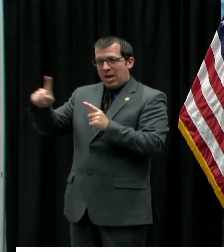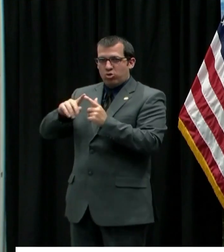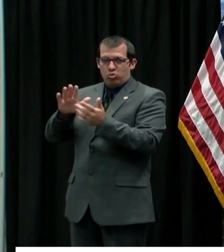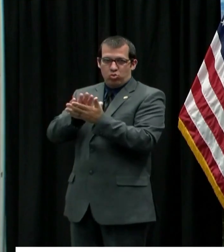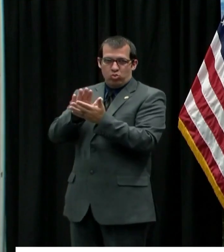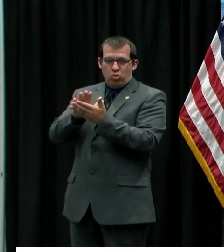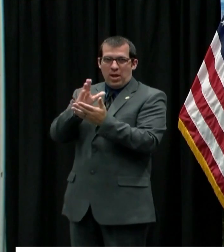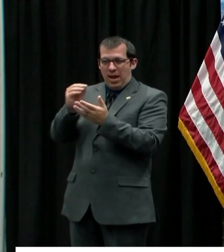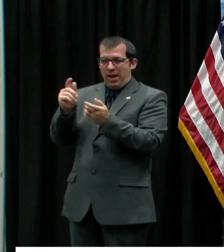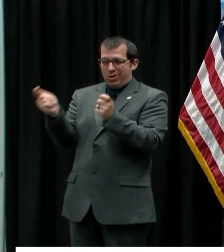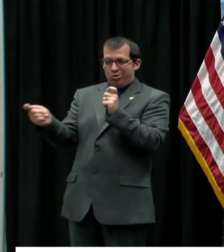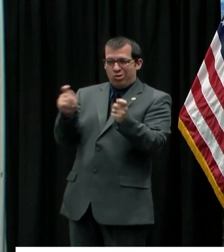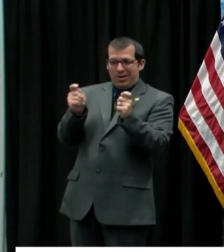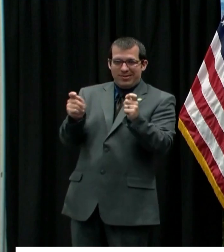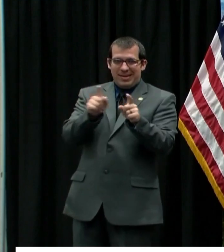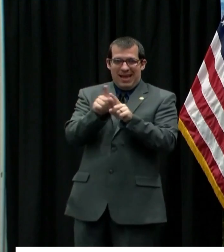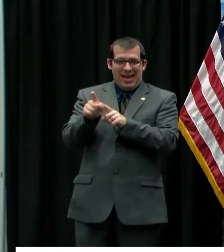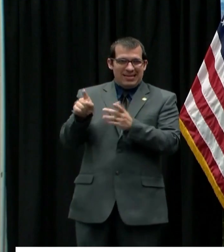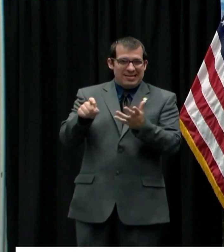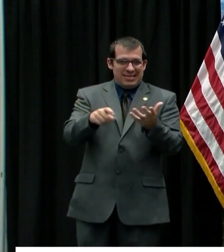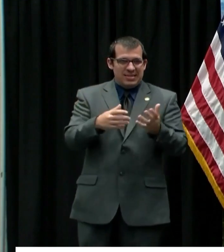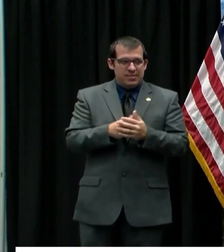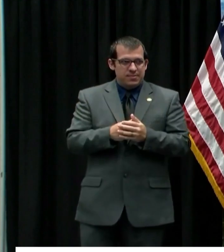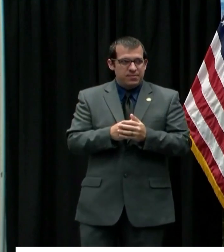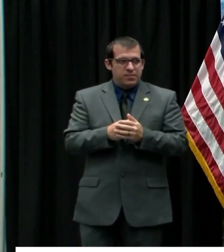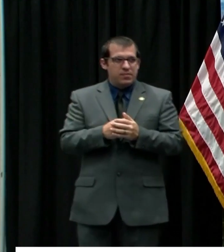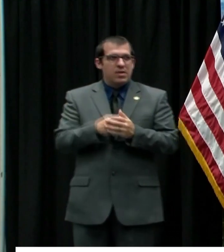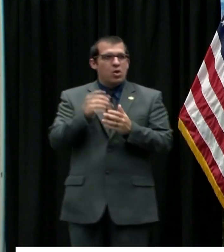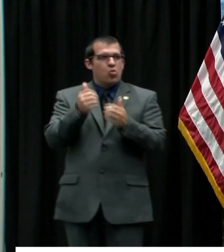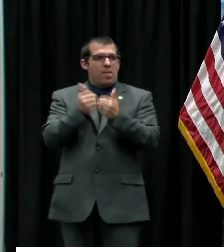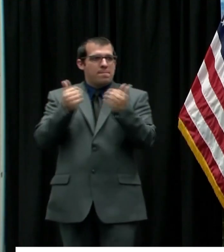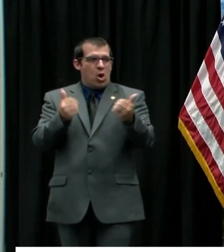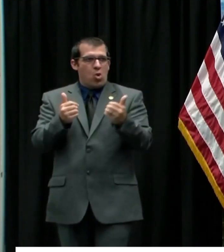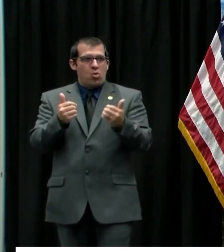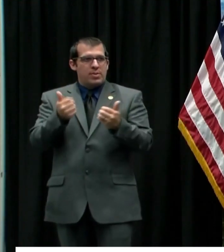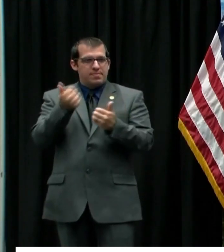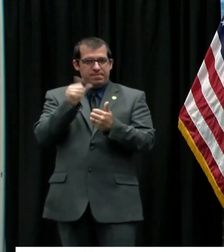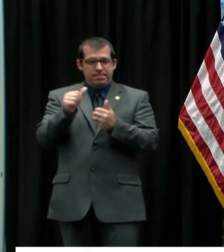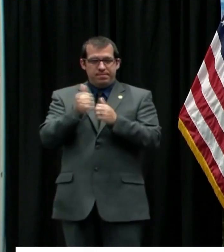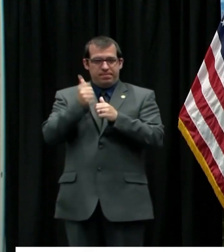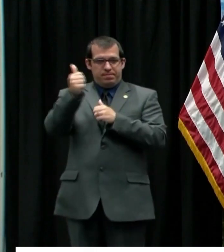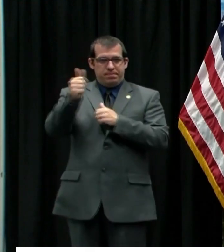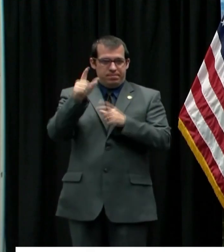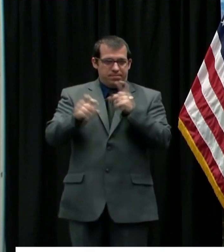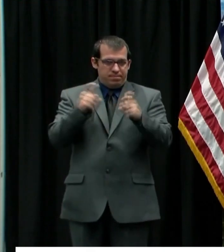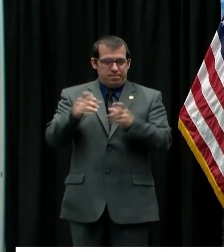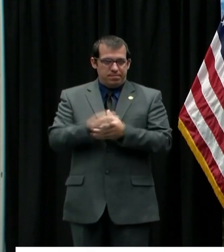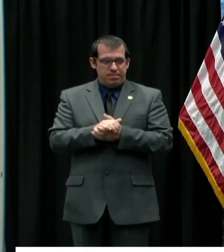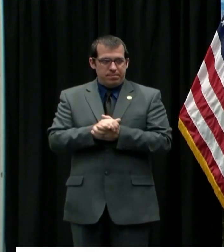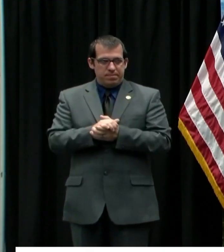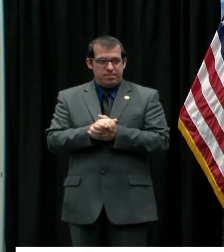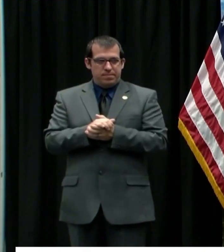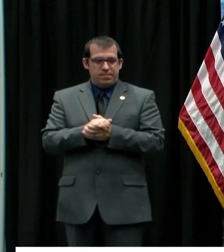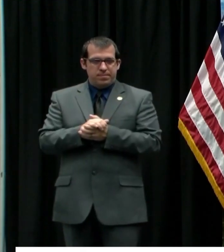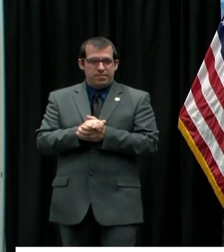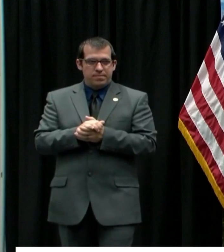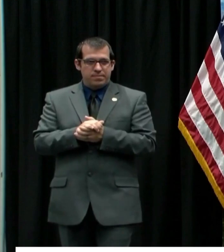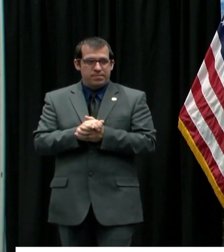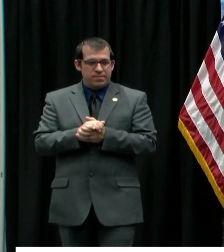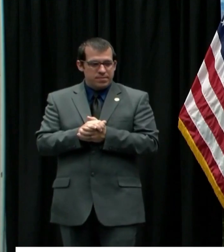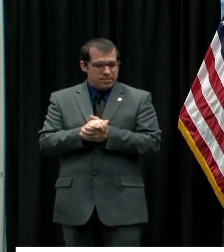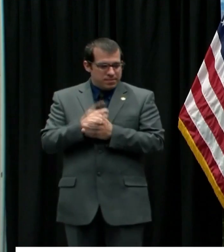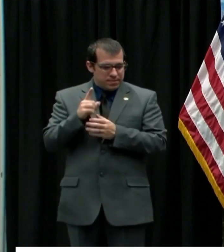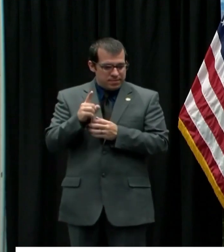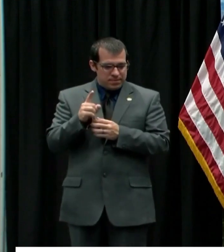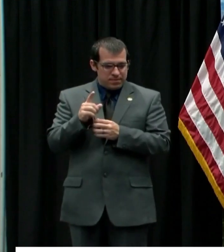school and adjust as needed. Let's go remotely and see if there's any question remotely. Hey, Governor, it's Kendall